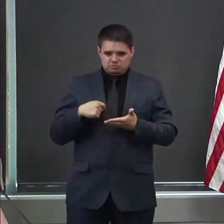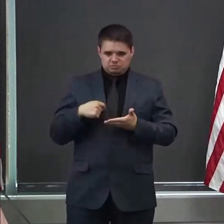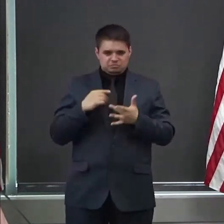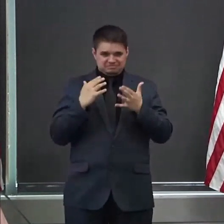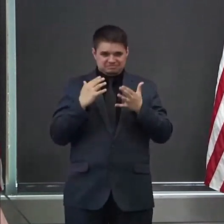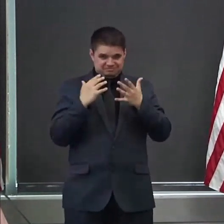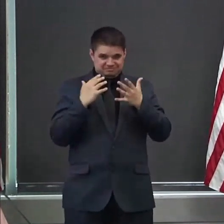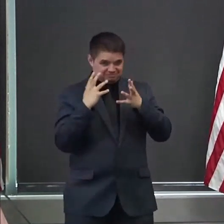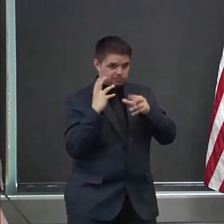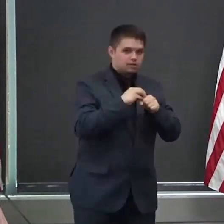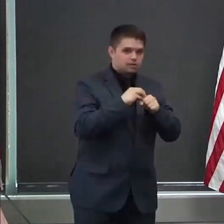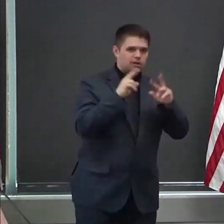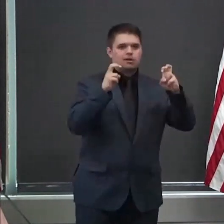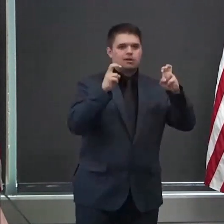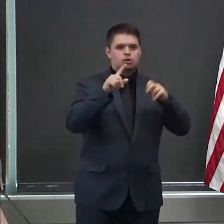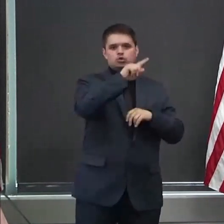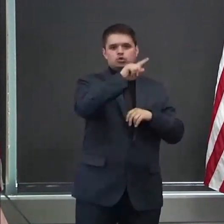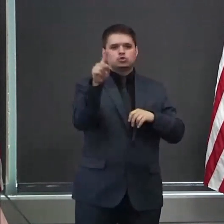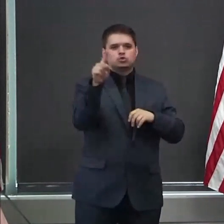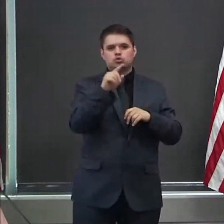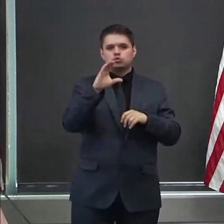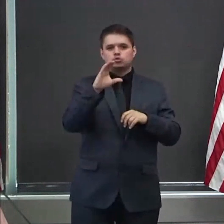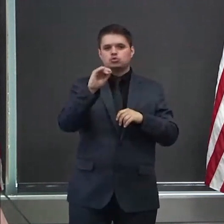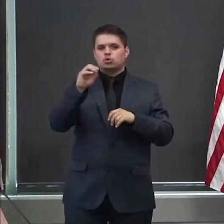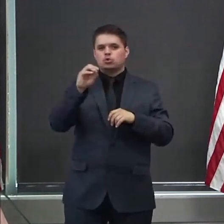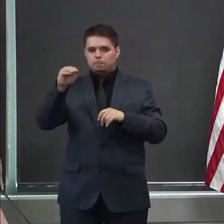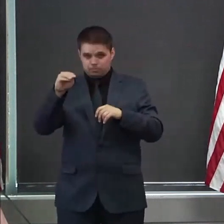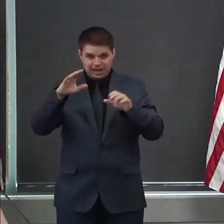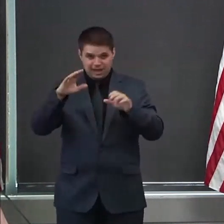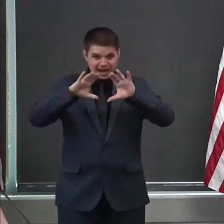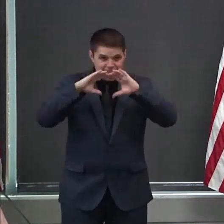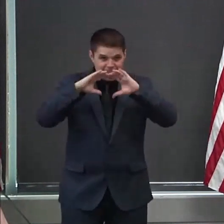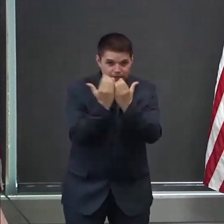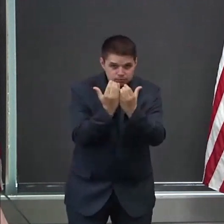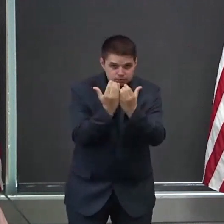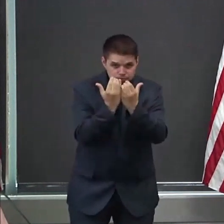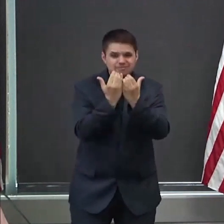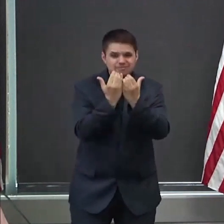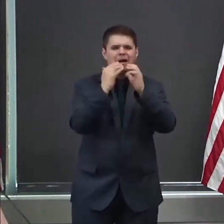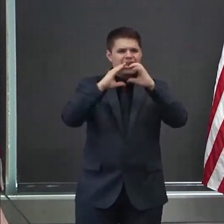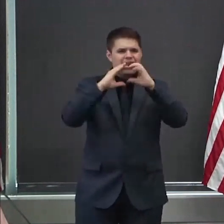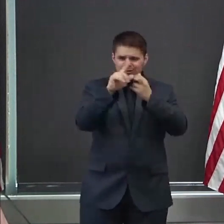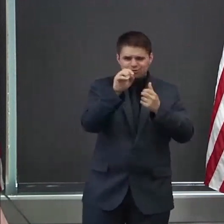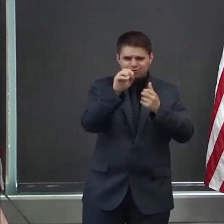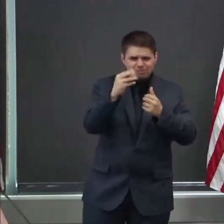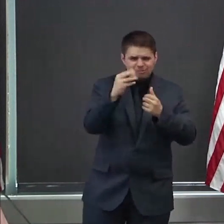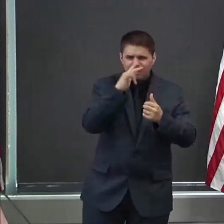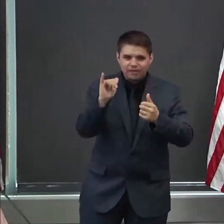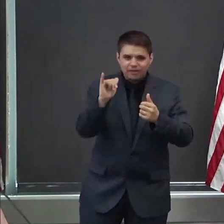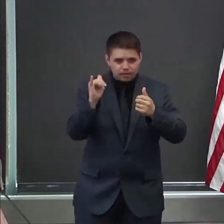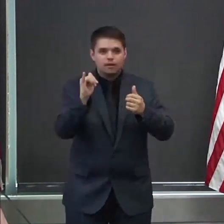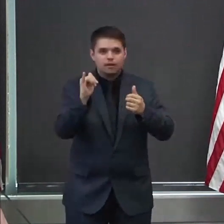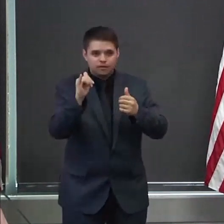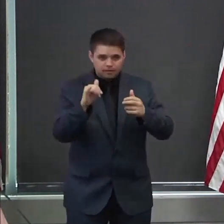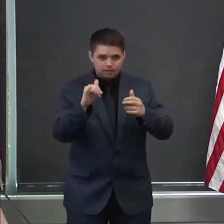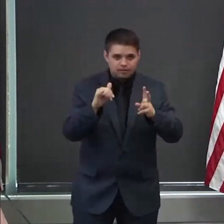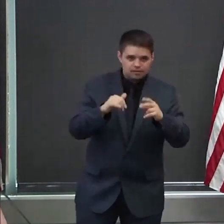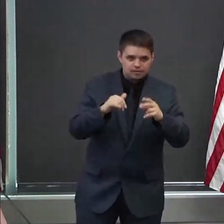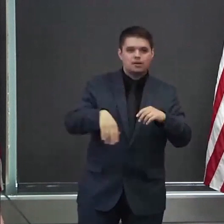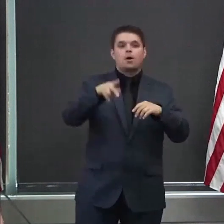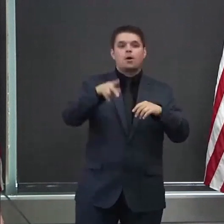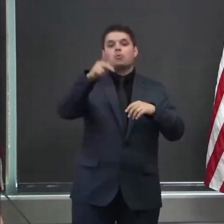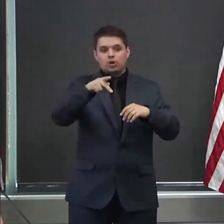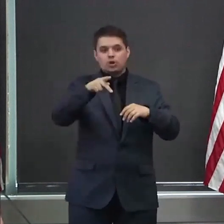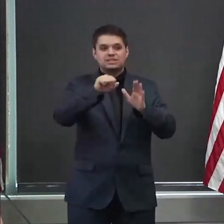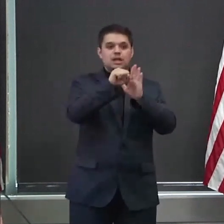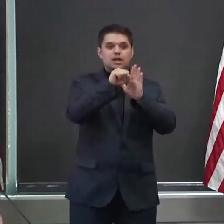Zoom room classroom. It was a small class, and it was the School of Public Health, PSU, OHSU. And